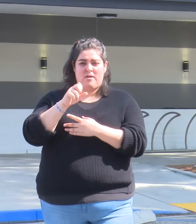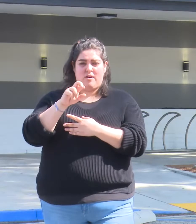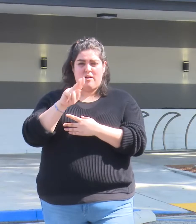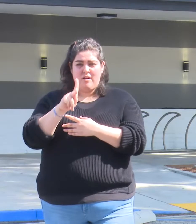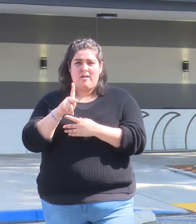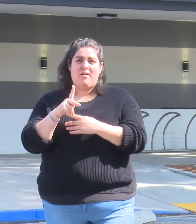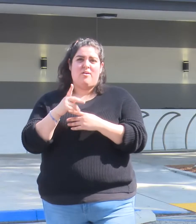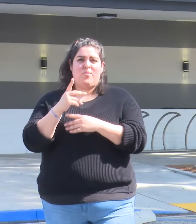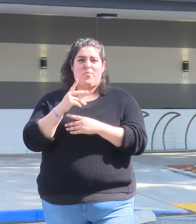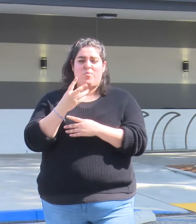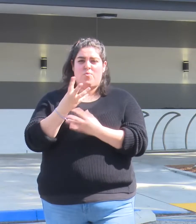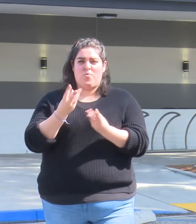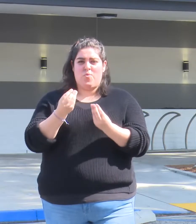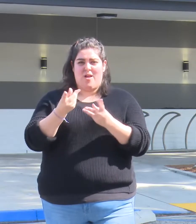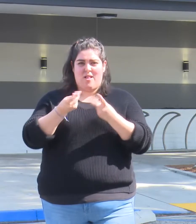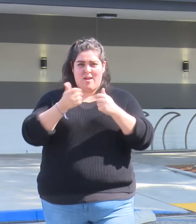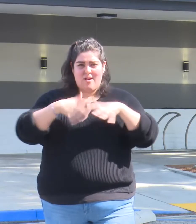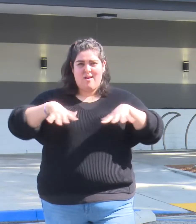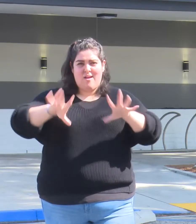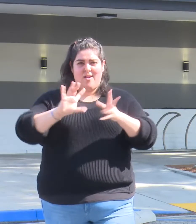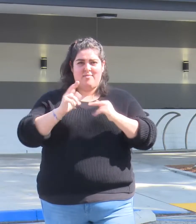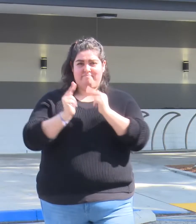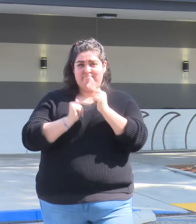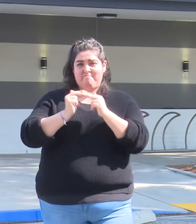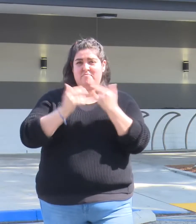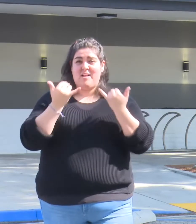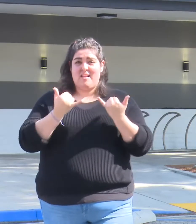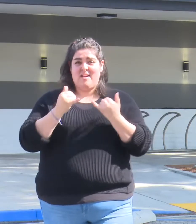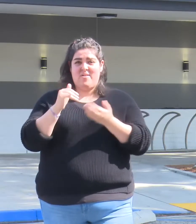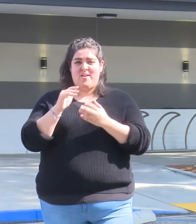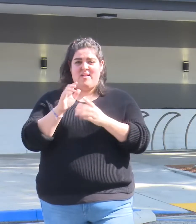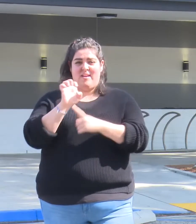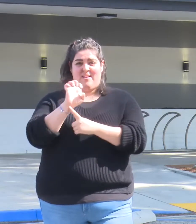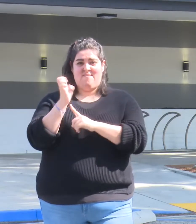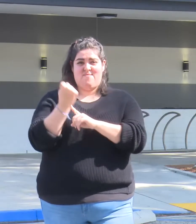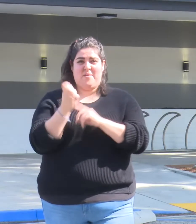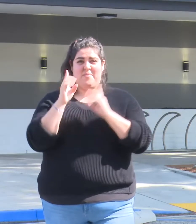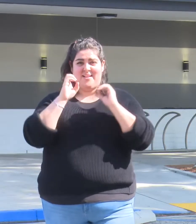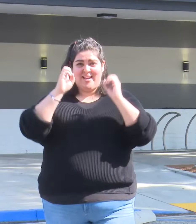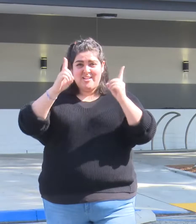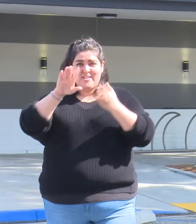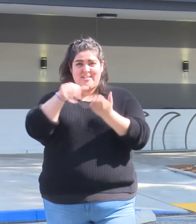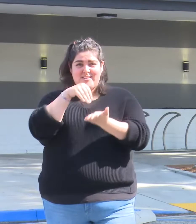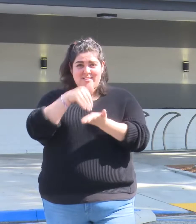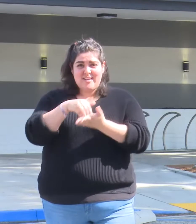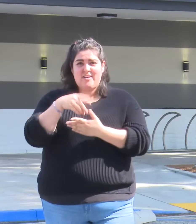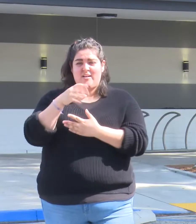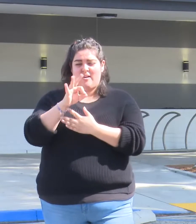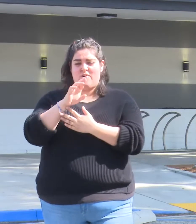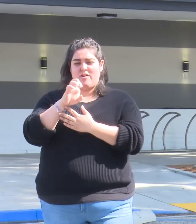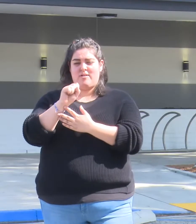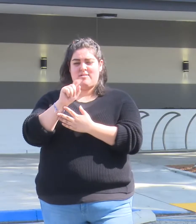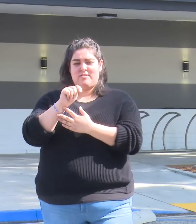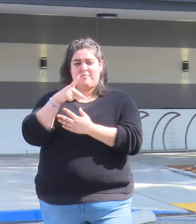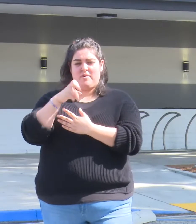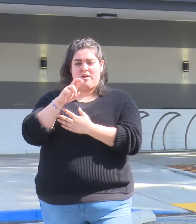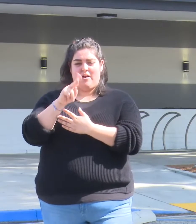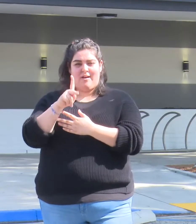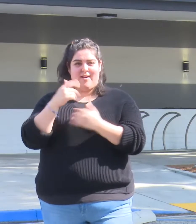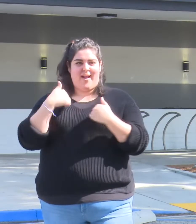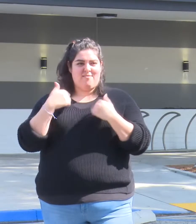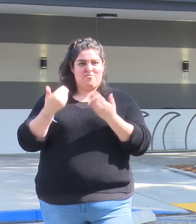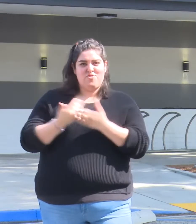open space, and under construction right now an environmental education center at DeForest Park. We have a little pep in our step in Uptown right now,